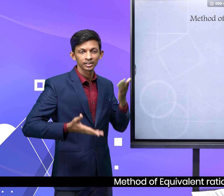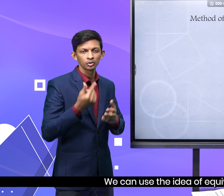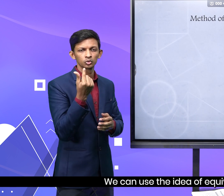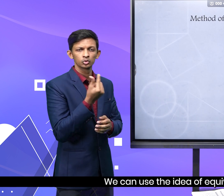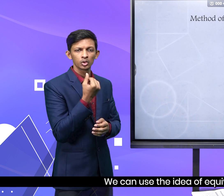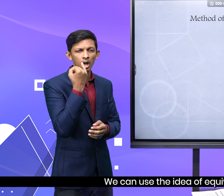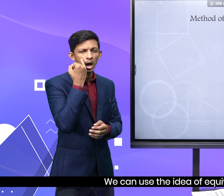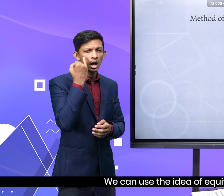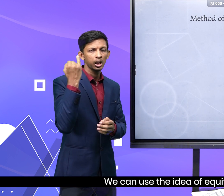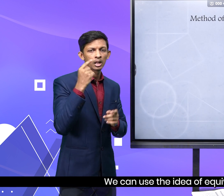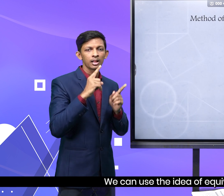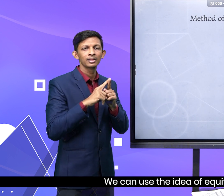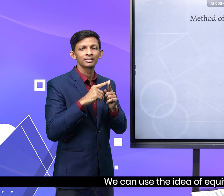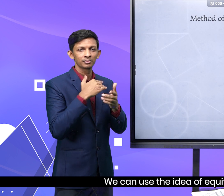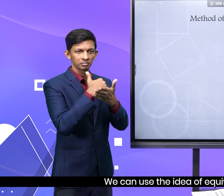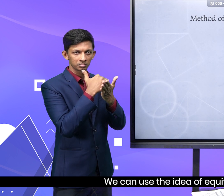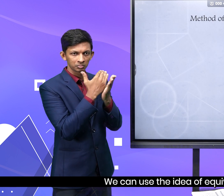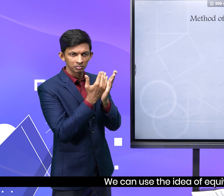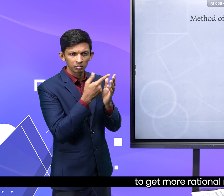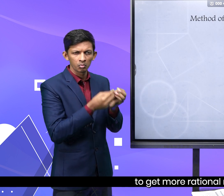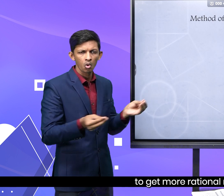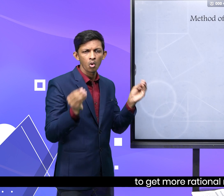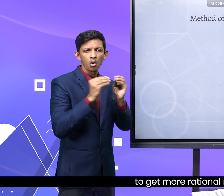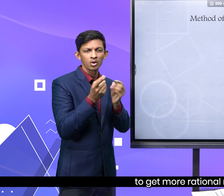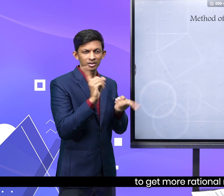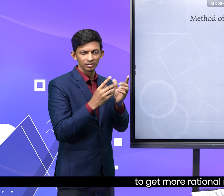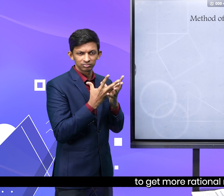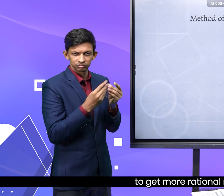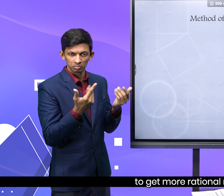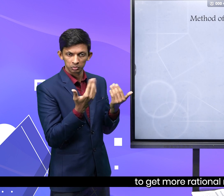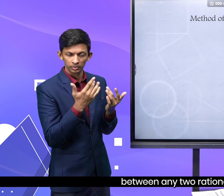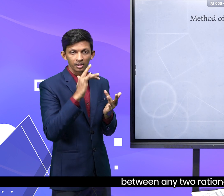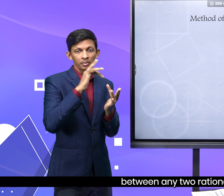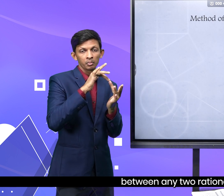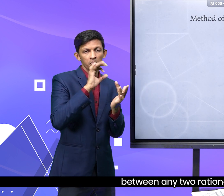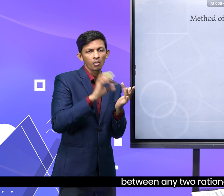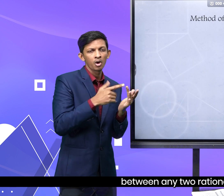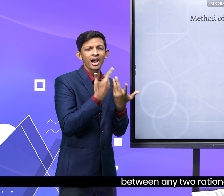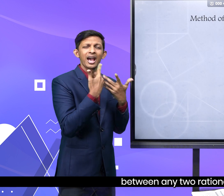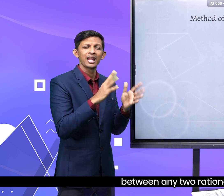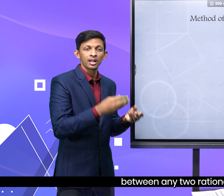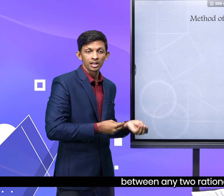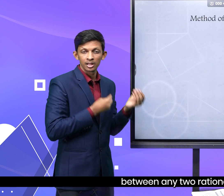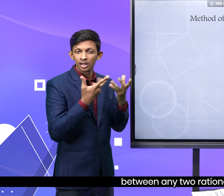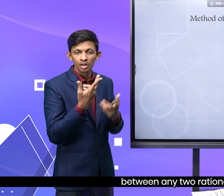We can use the idea of equivalent fractions to get more rational numbers between any two rational numbers.